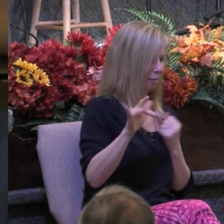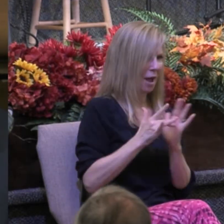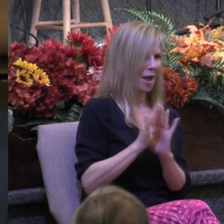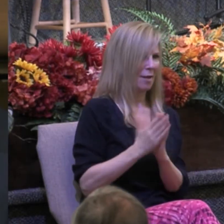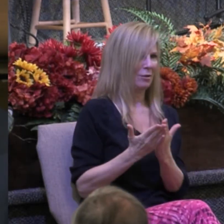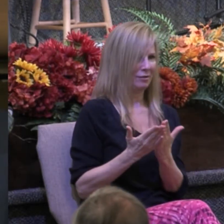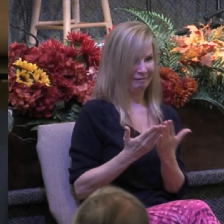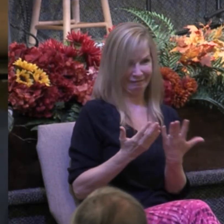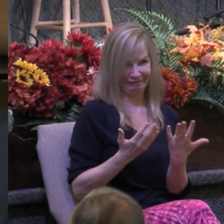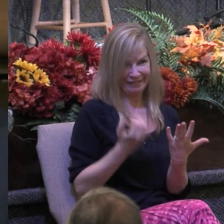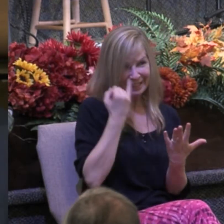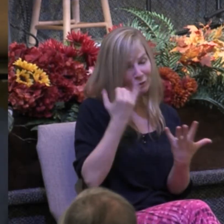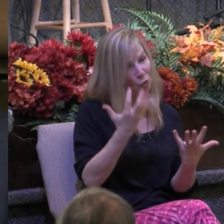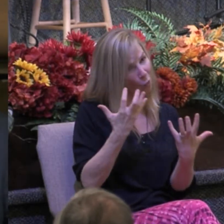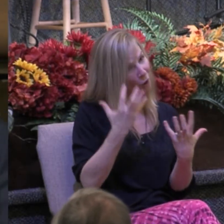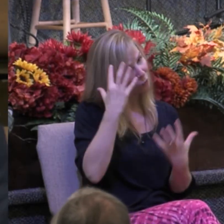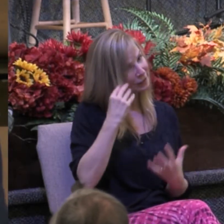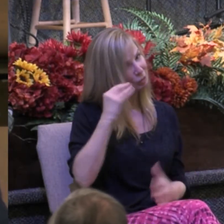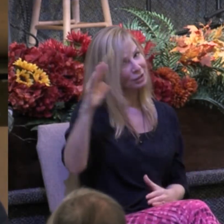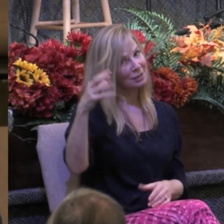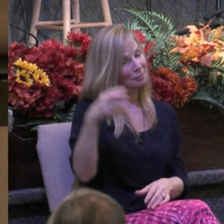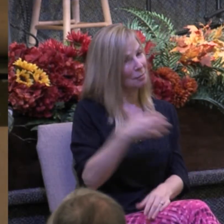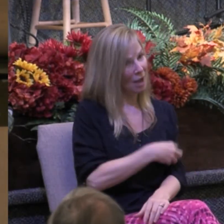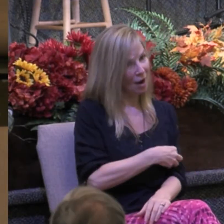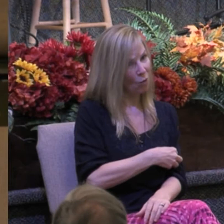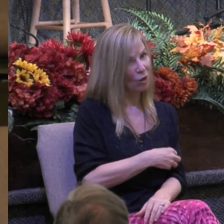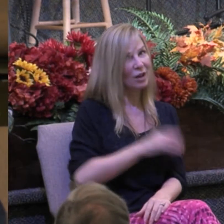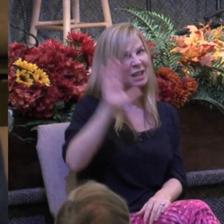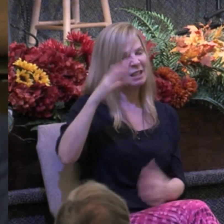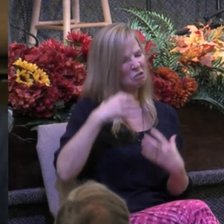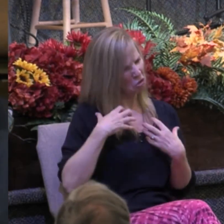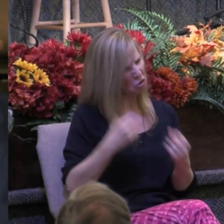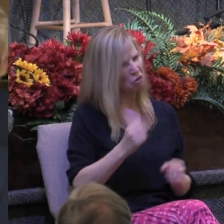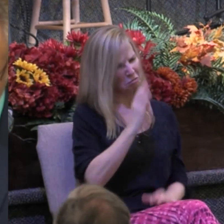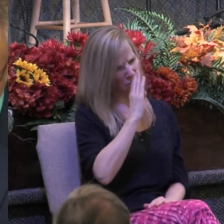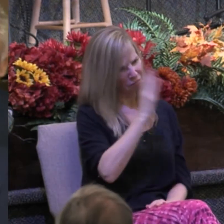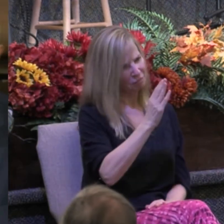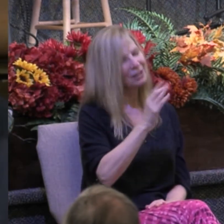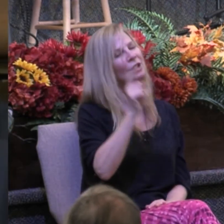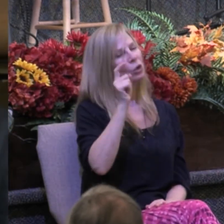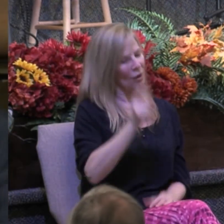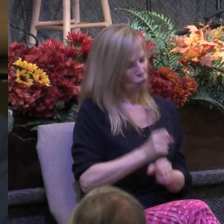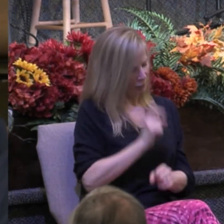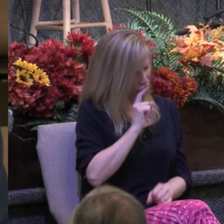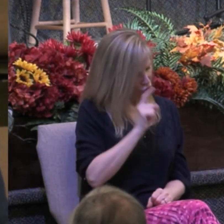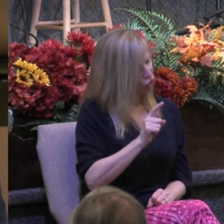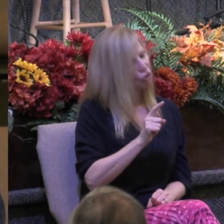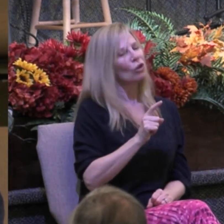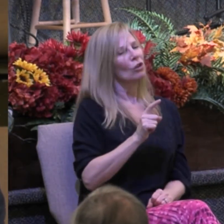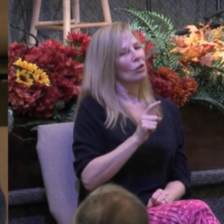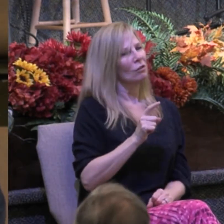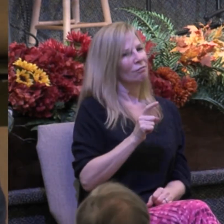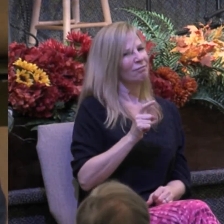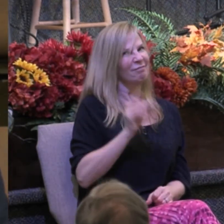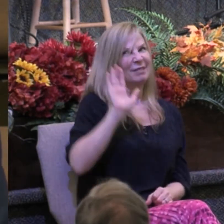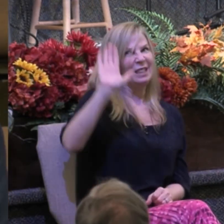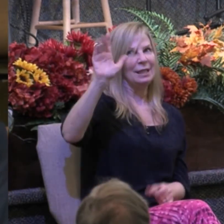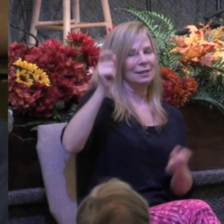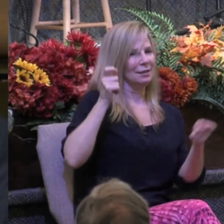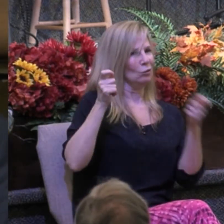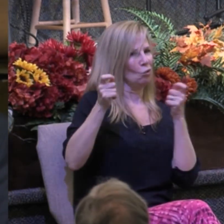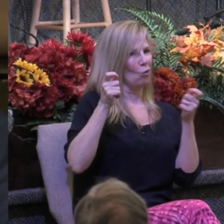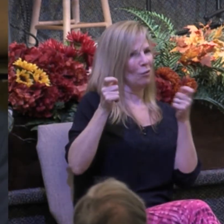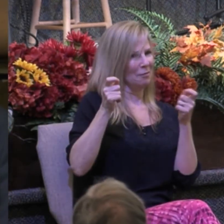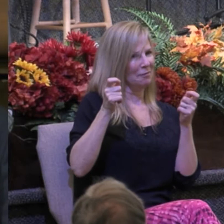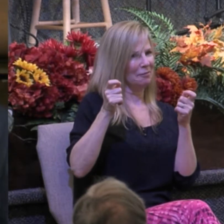you want to experience His power and courage in witnessing, you need to make sure that you are under the control of the Spirit of